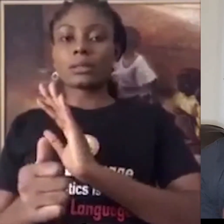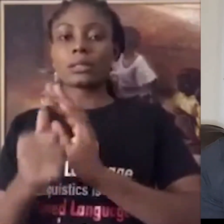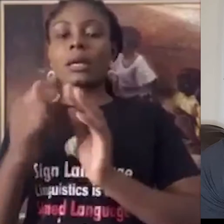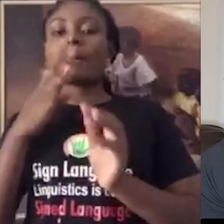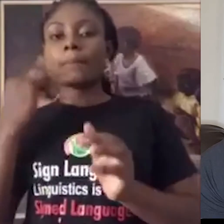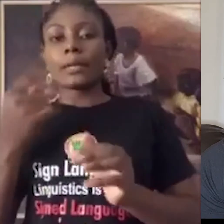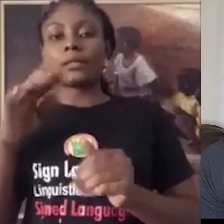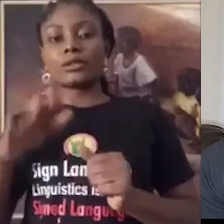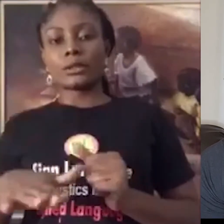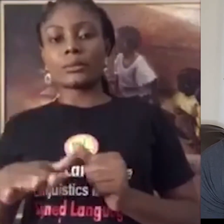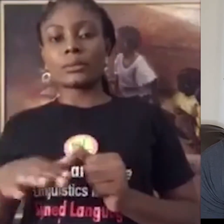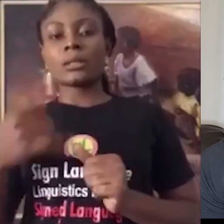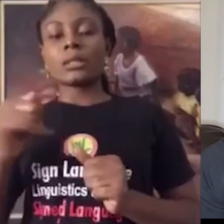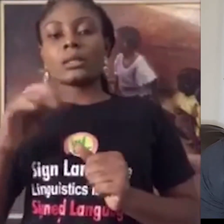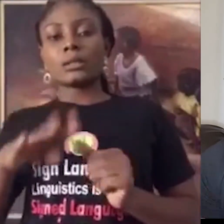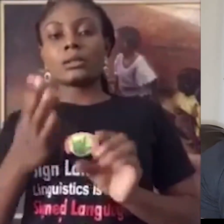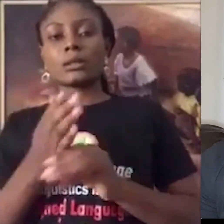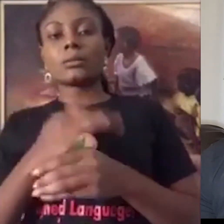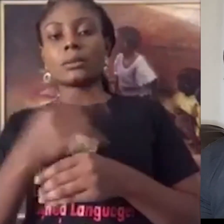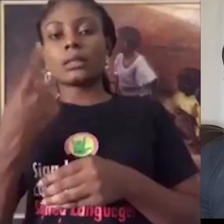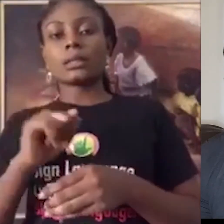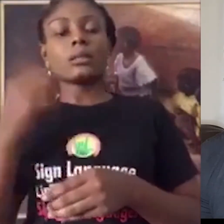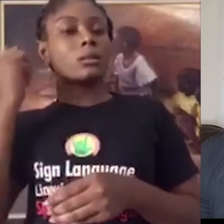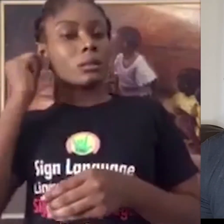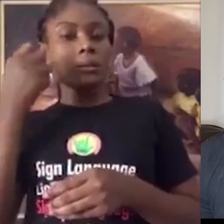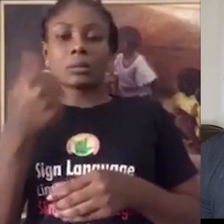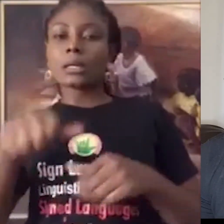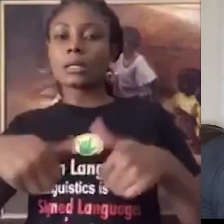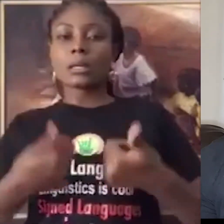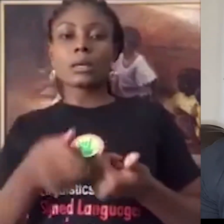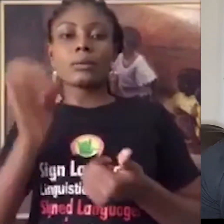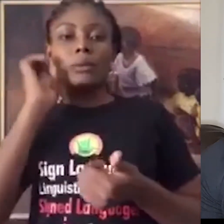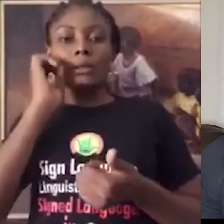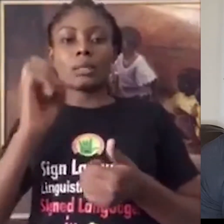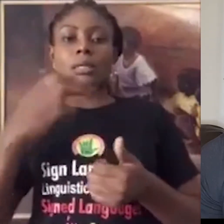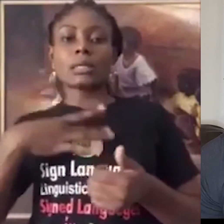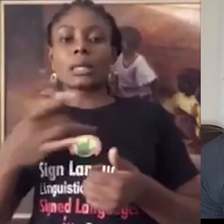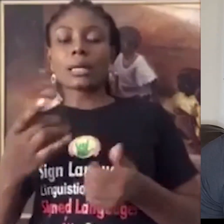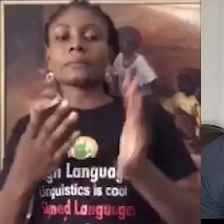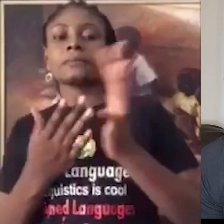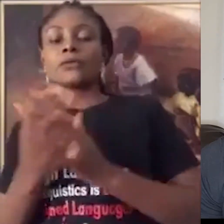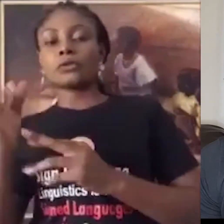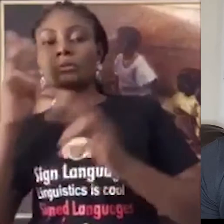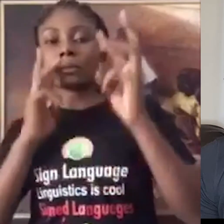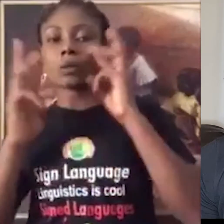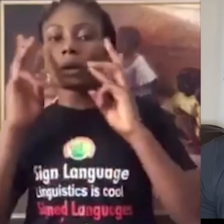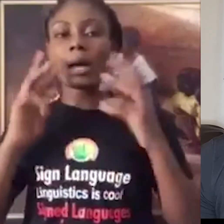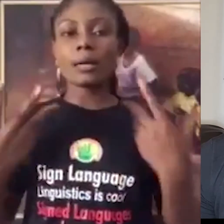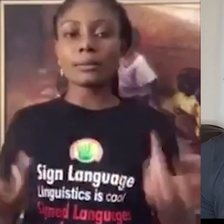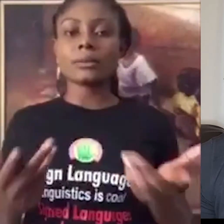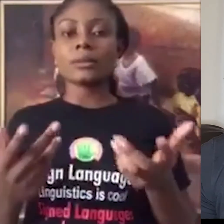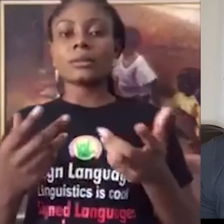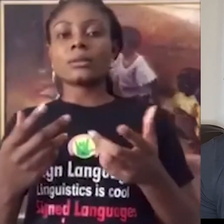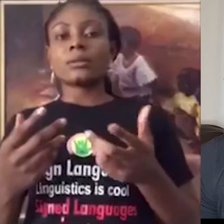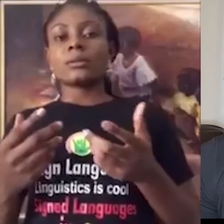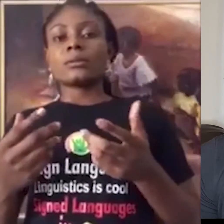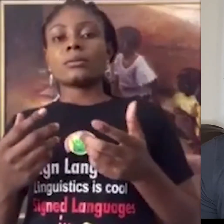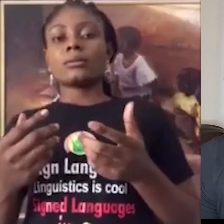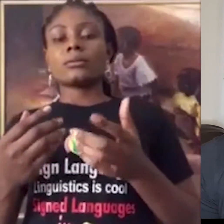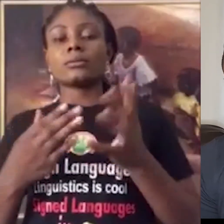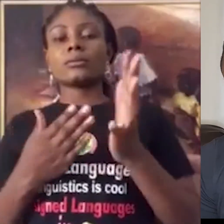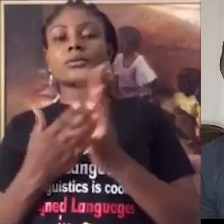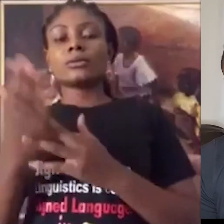expertise by the child. The child makes the sound any way they like. It could be through crying and